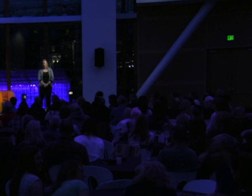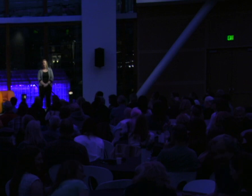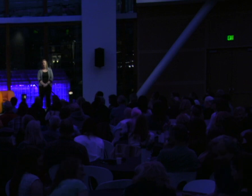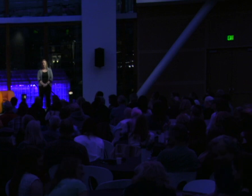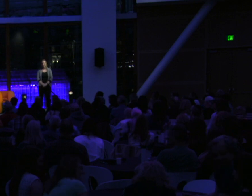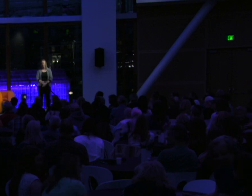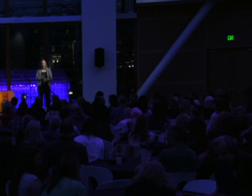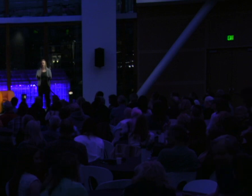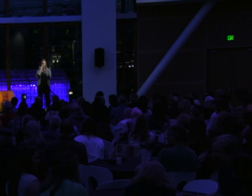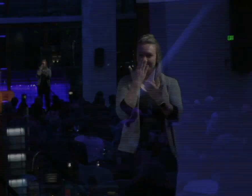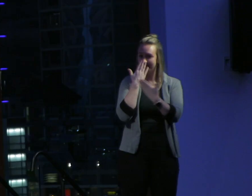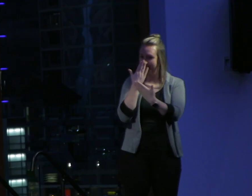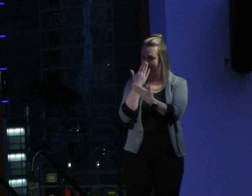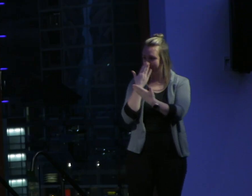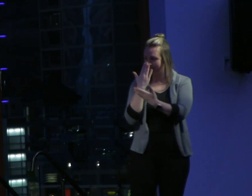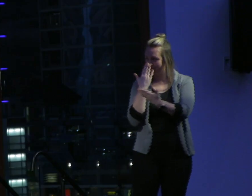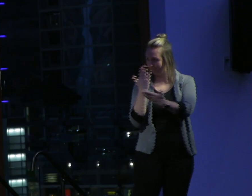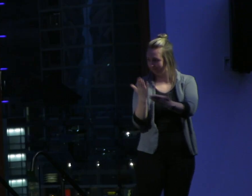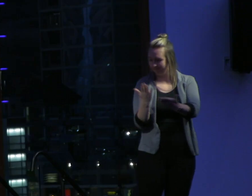So thank you.